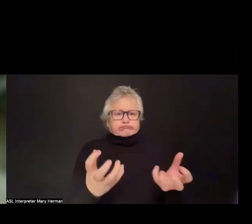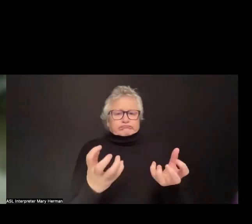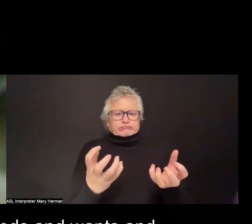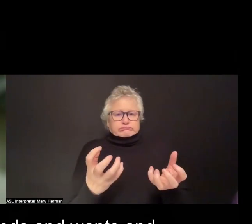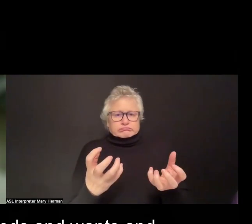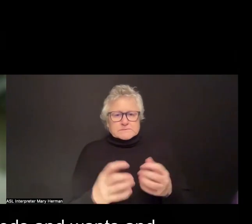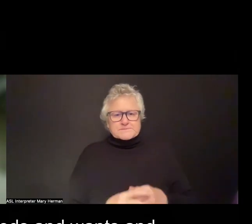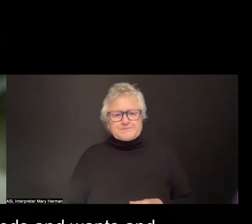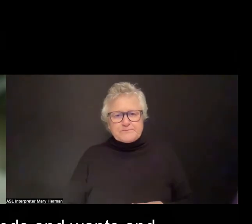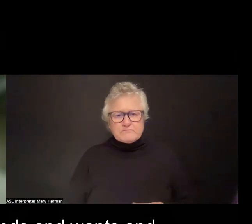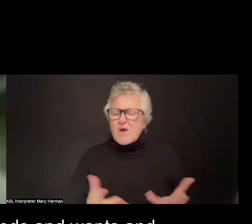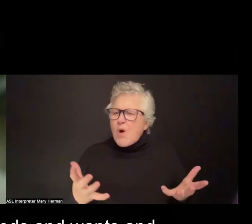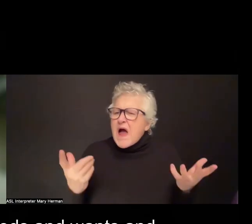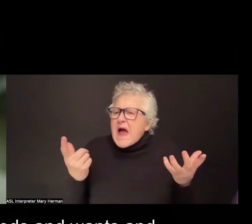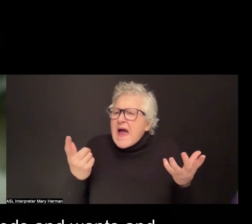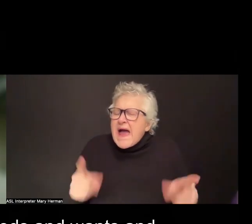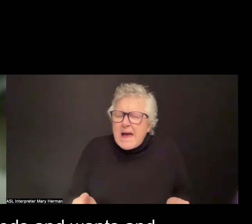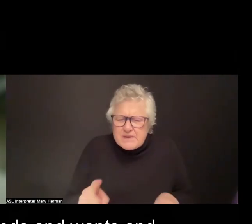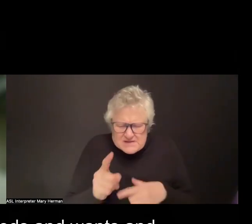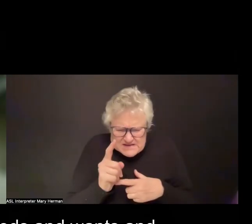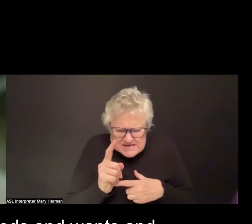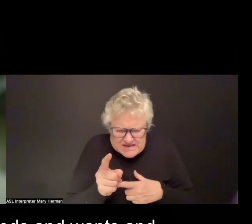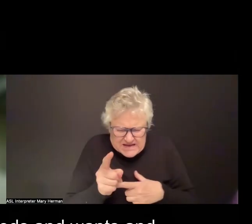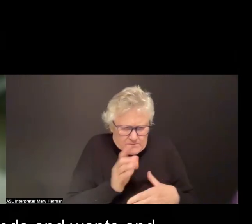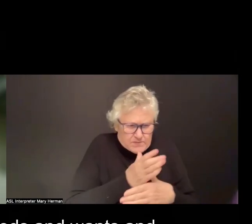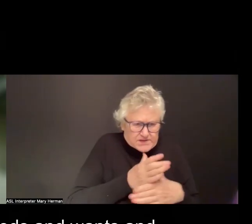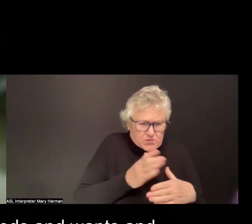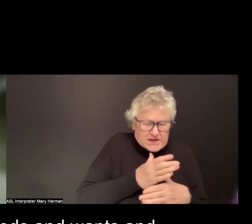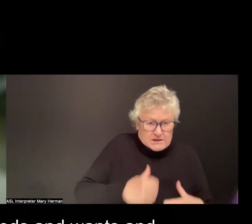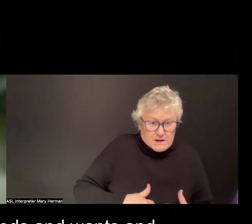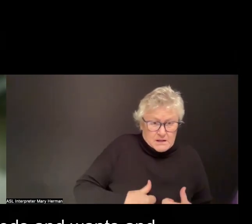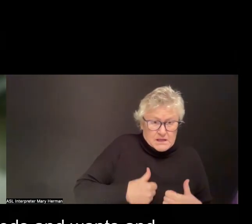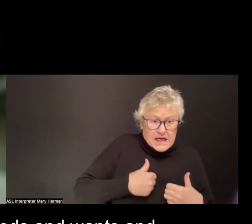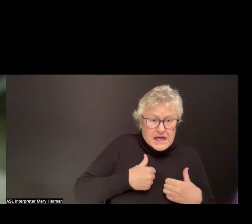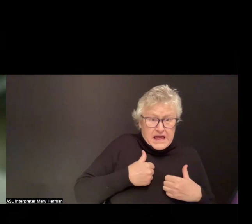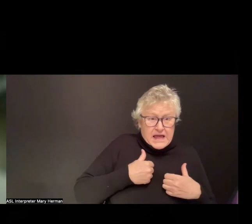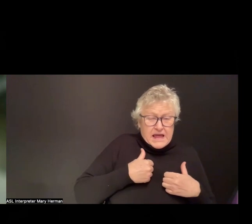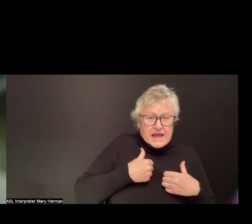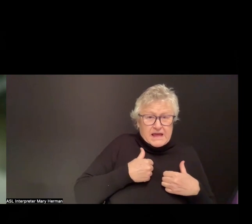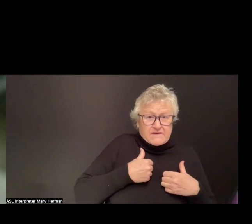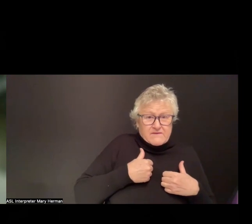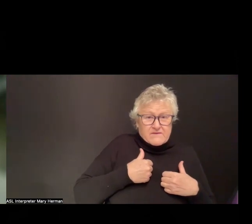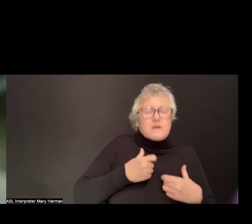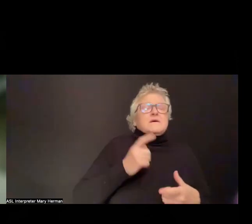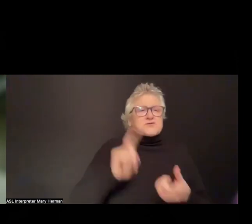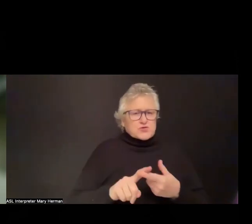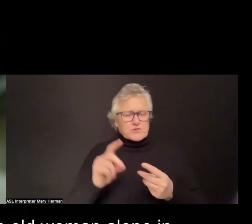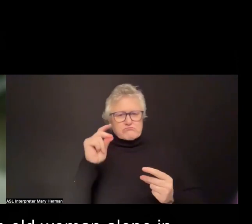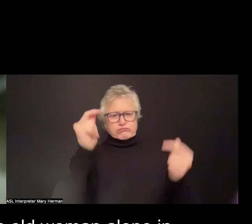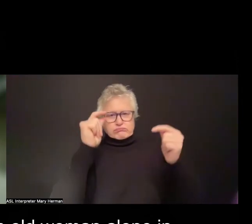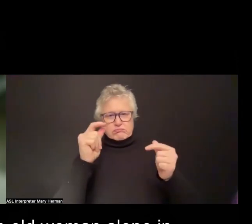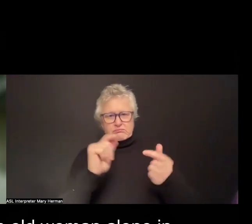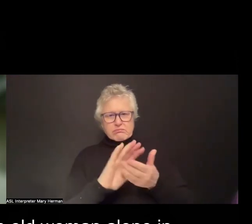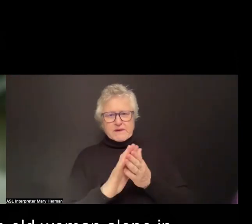creature, trembling with needs and wants and fears, and being an empty sack, flesh and bone? Is